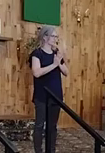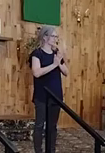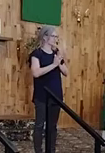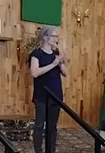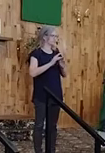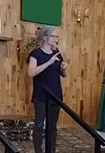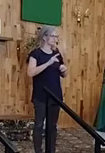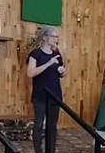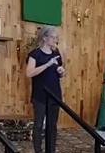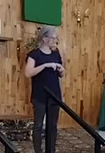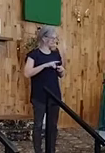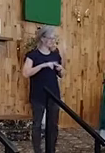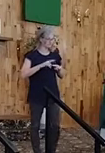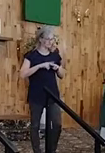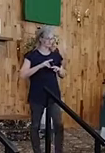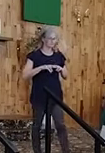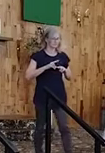Amen.